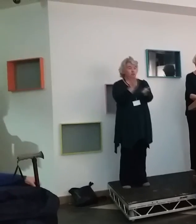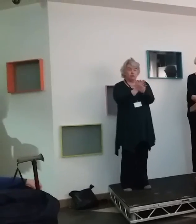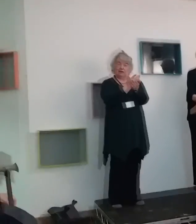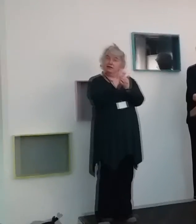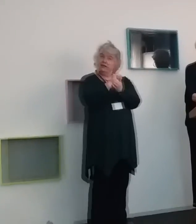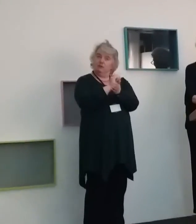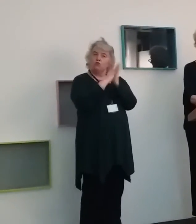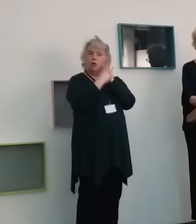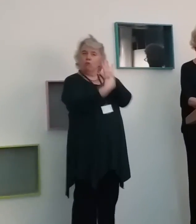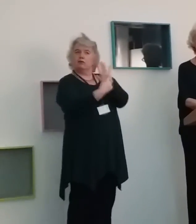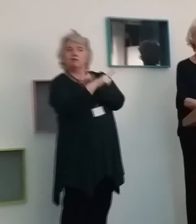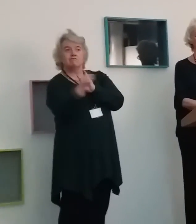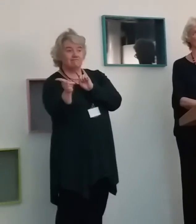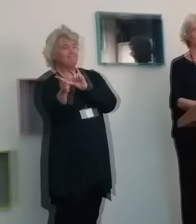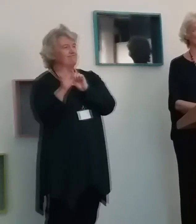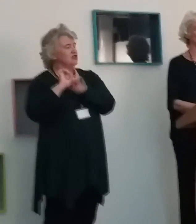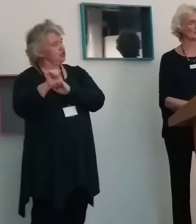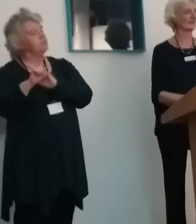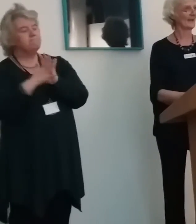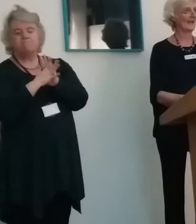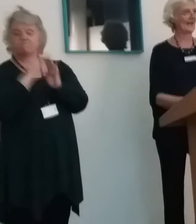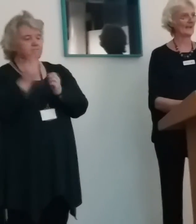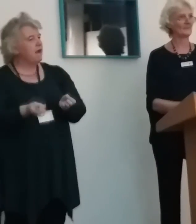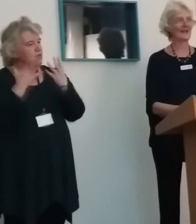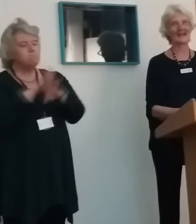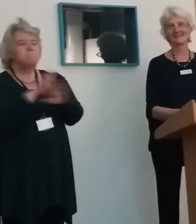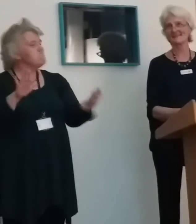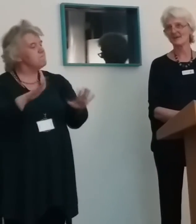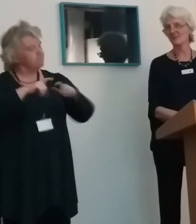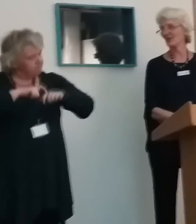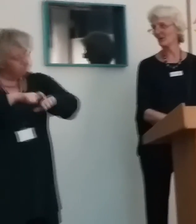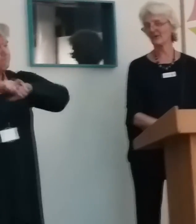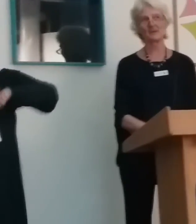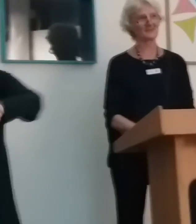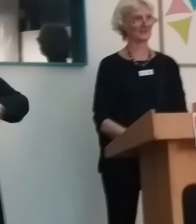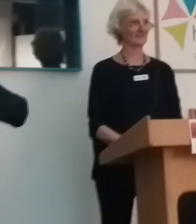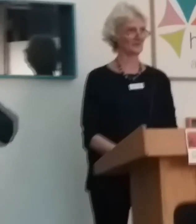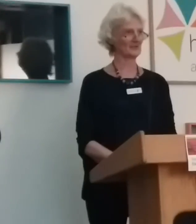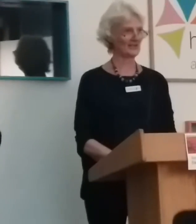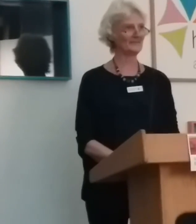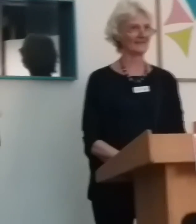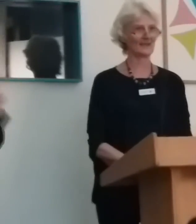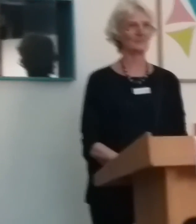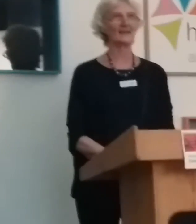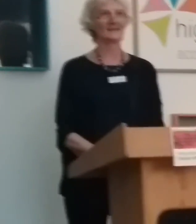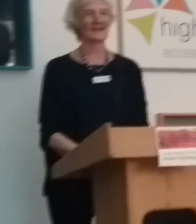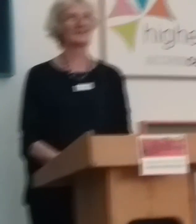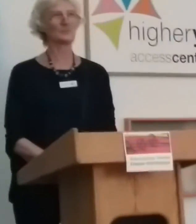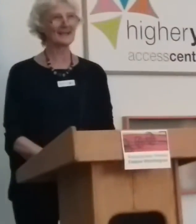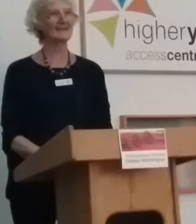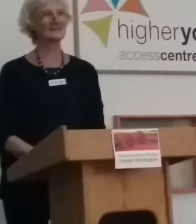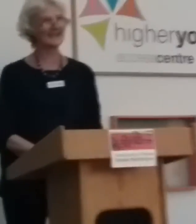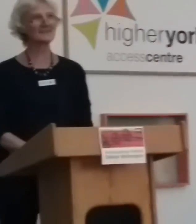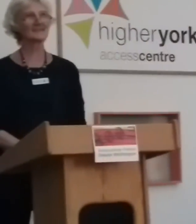all sorts of aims that I'm sure that you would all support. And with all the obstacles to achieving them,